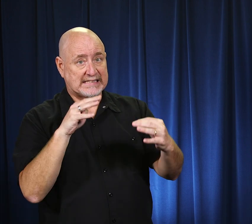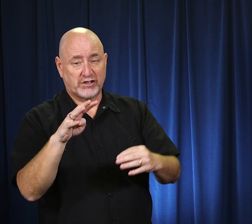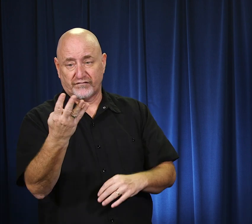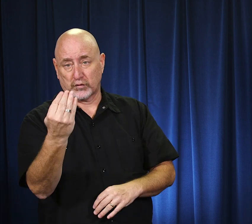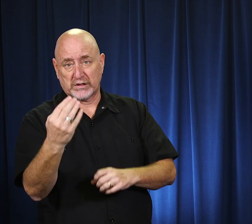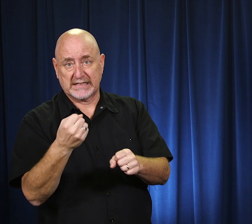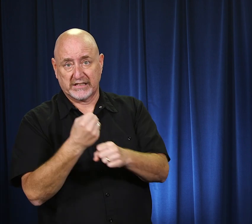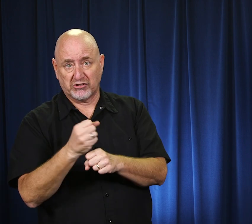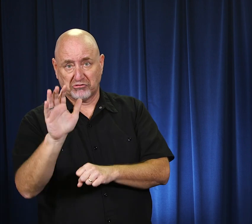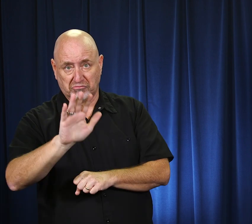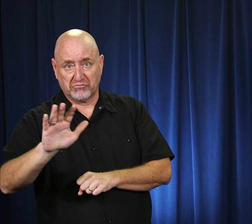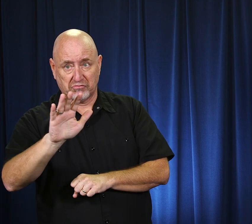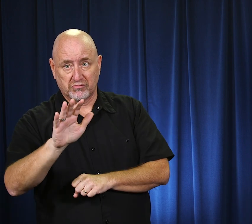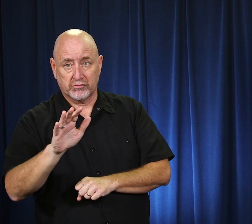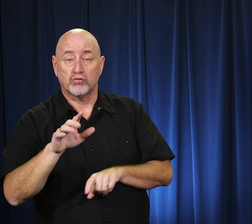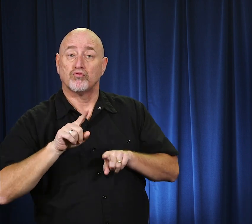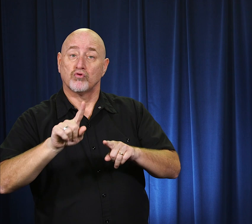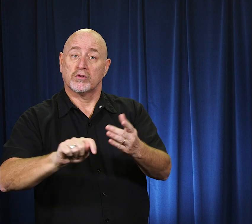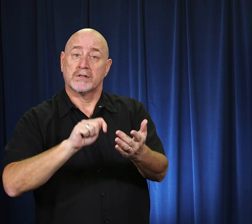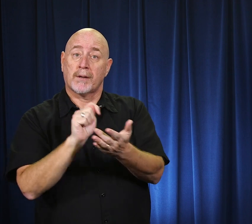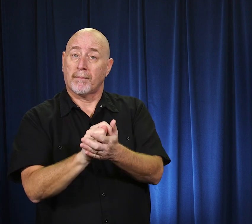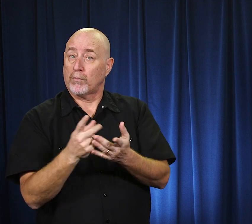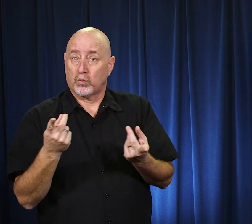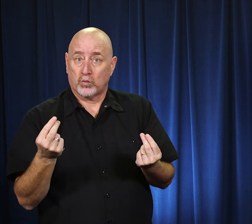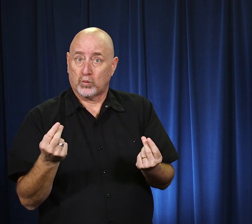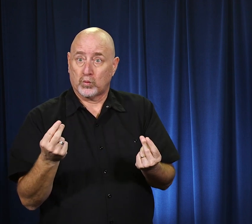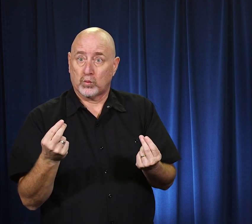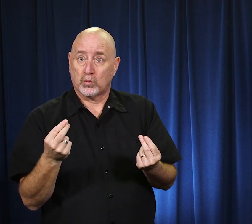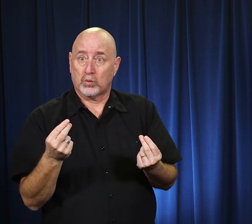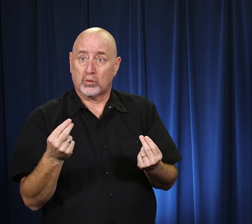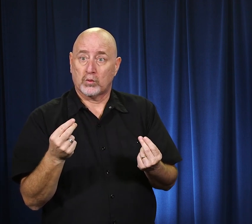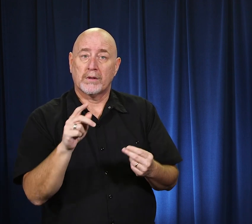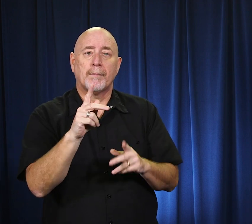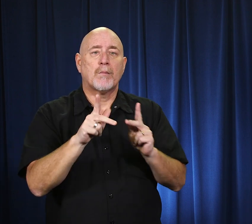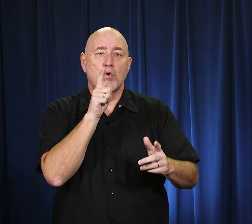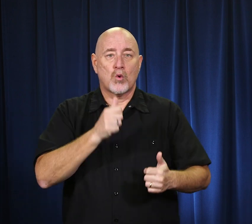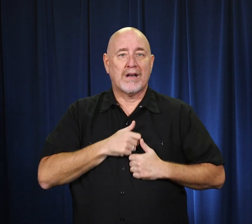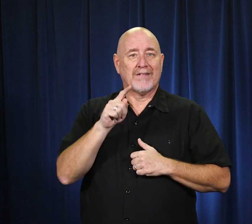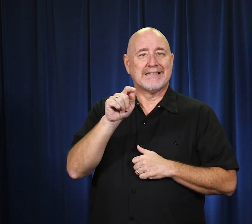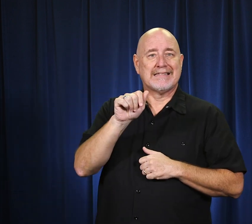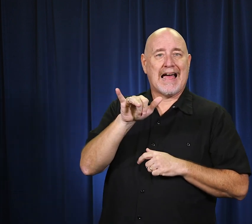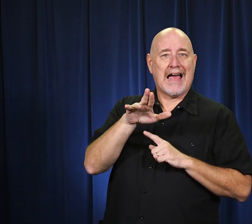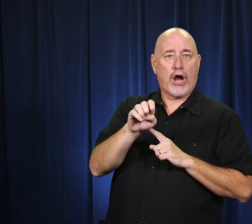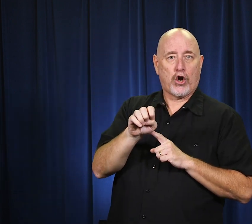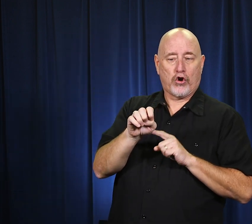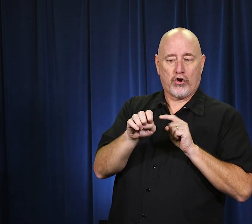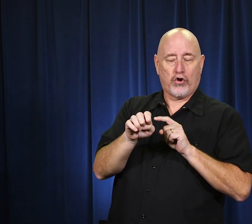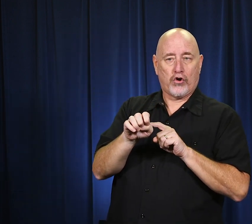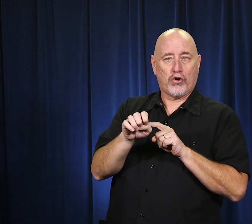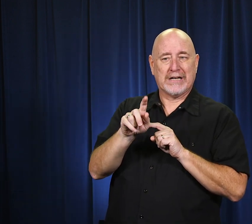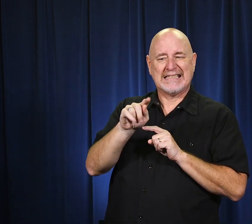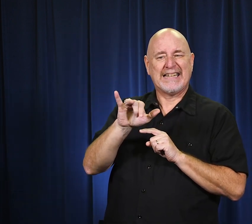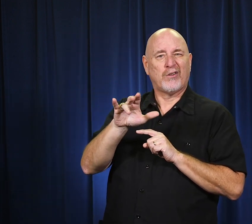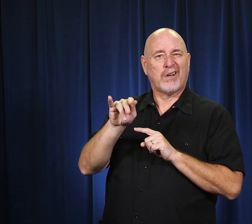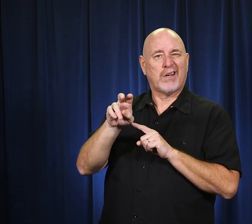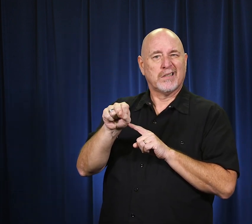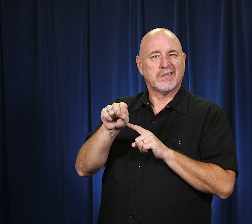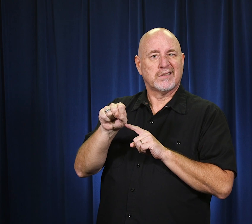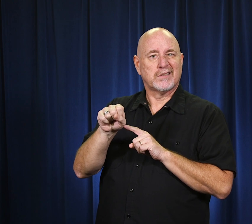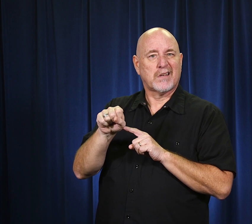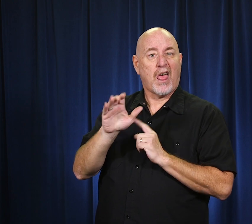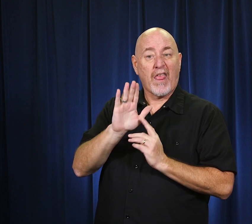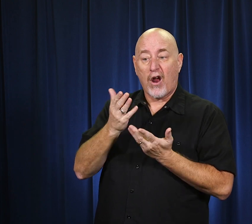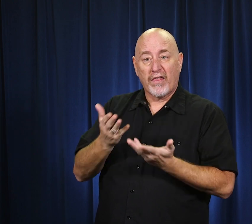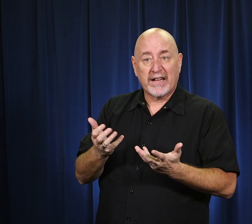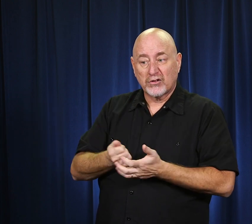long siege of about 14 years. And in that time, the Tyrians, the inhabitants of Tyre,